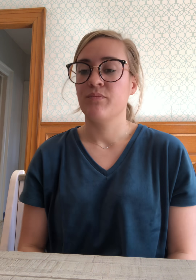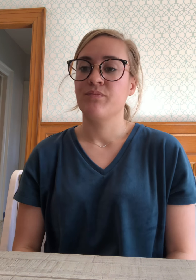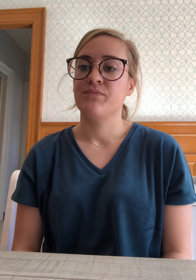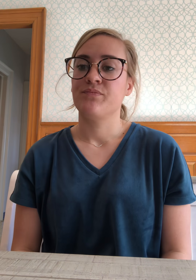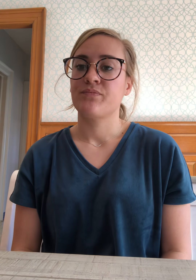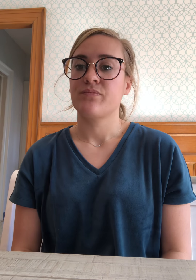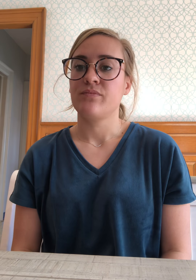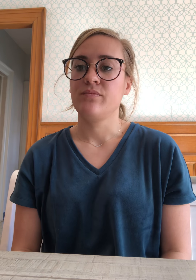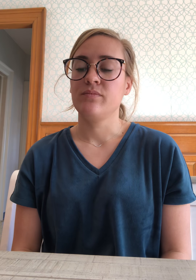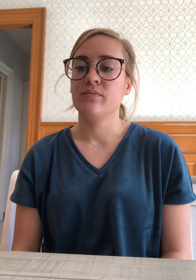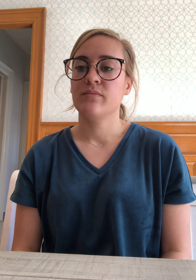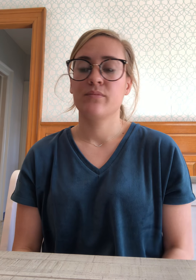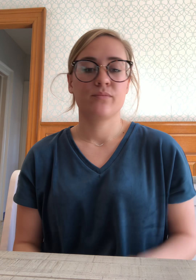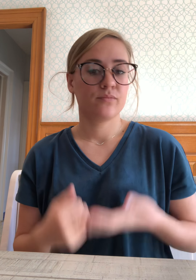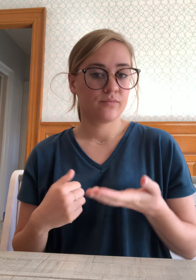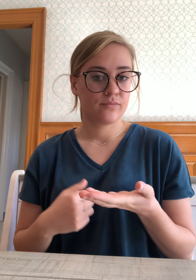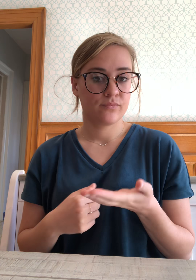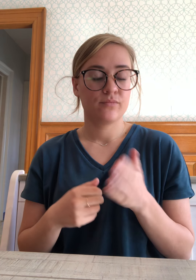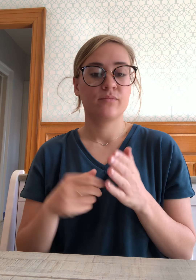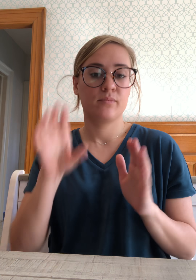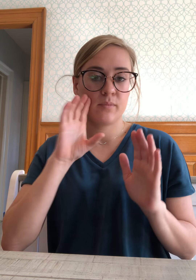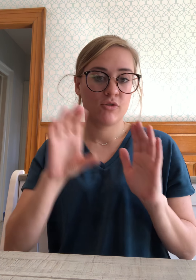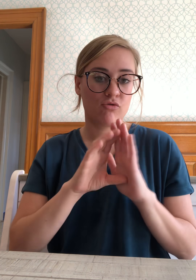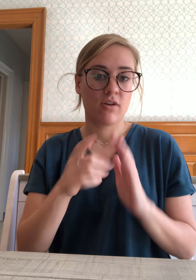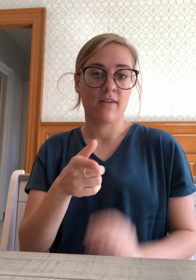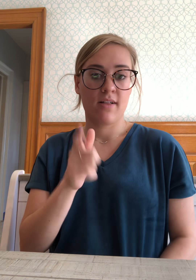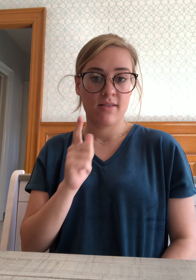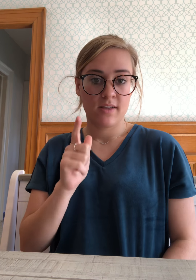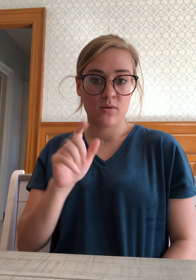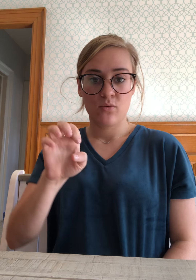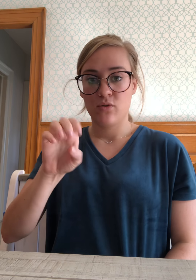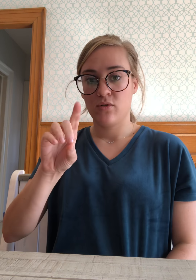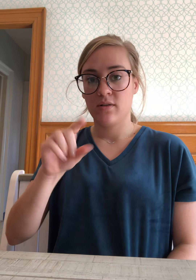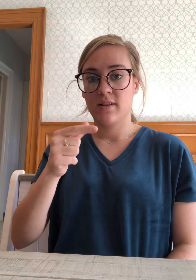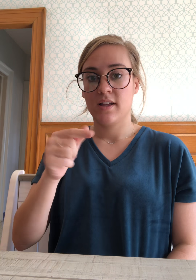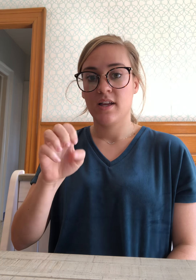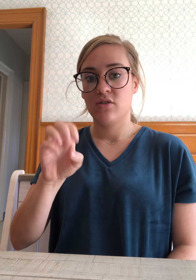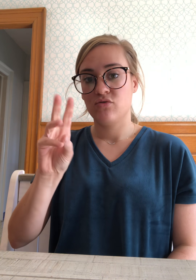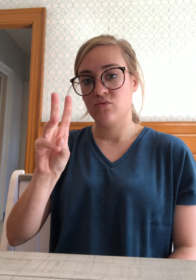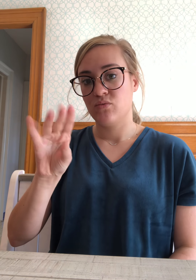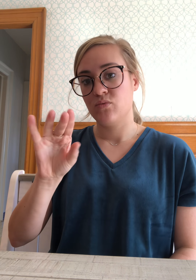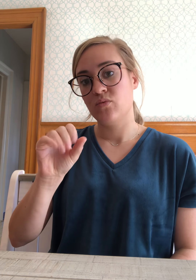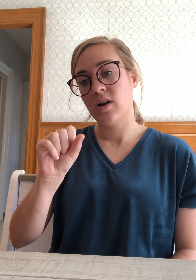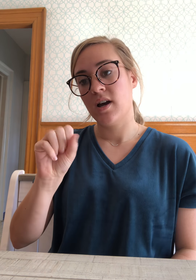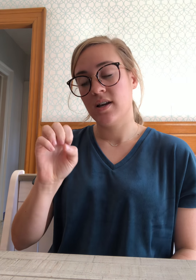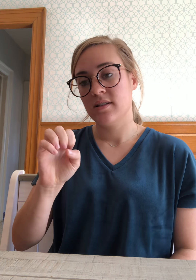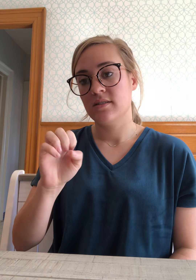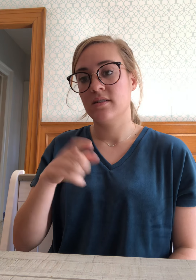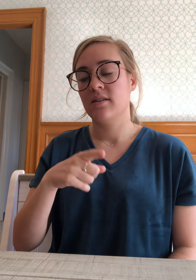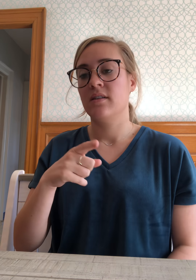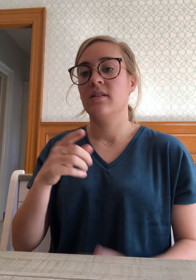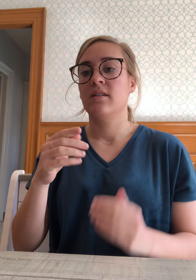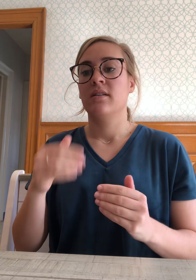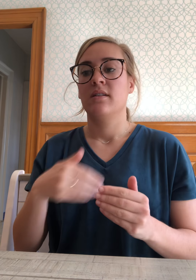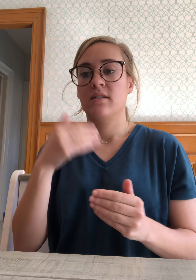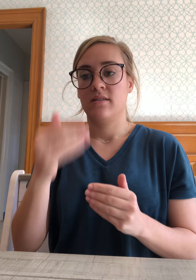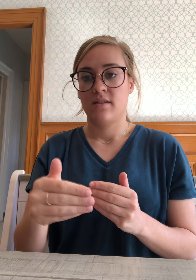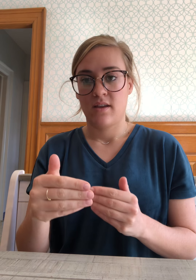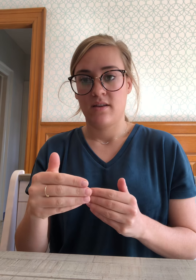This is what a lingual edgewise appliance looks like. Was followed, or about the